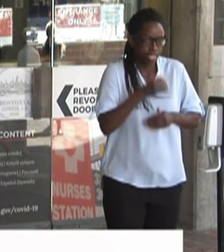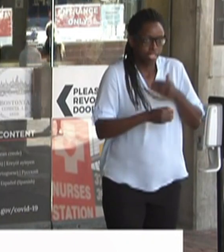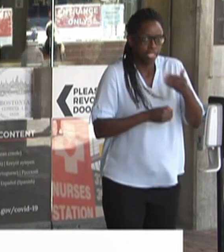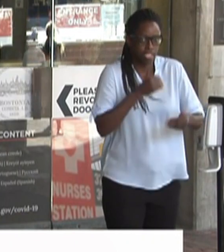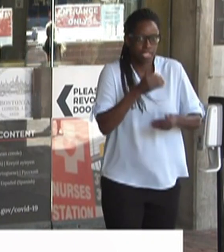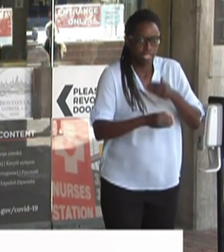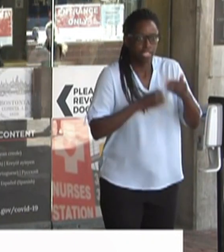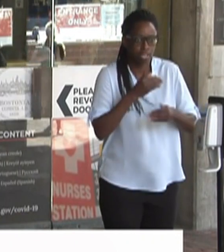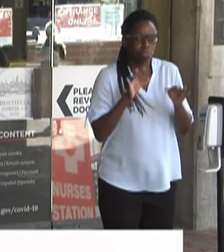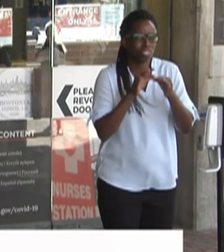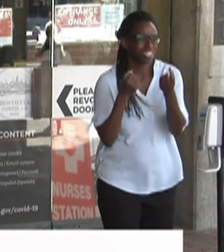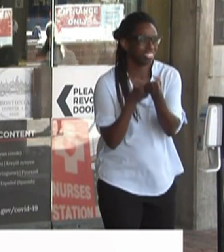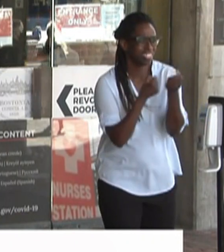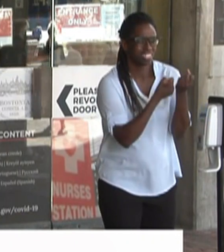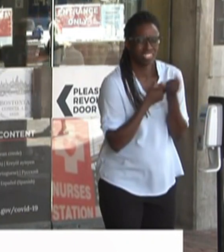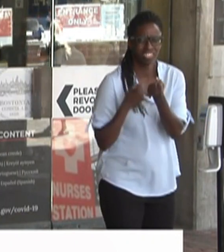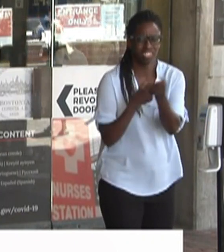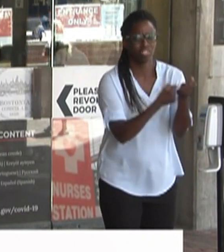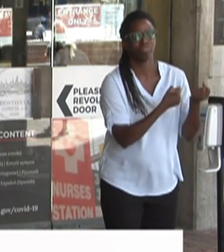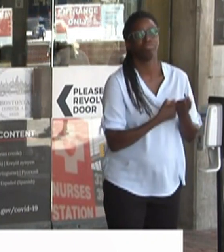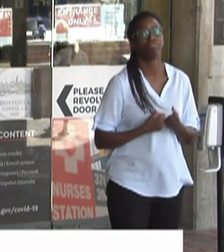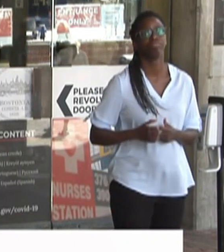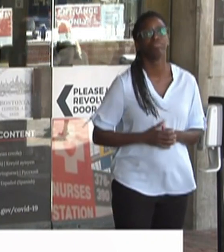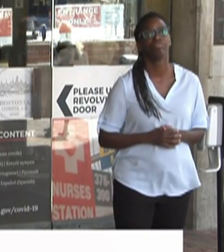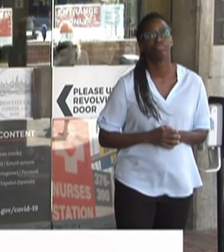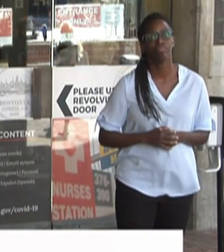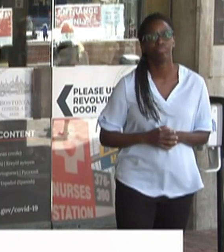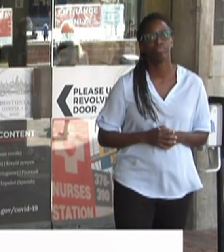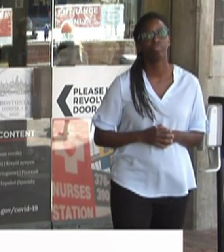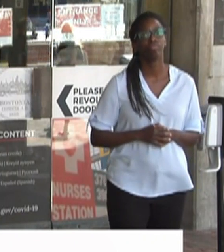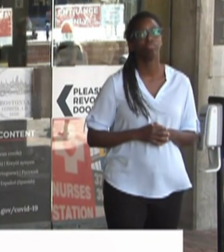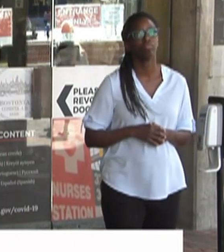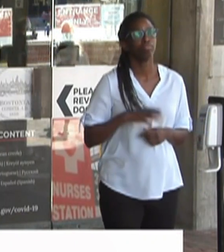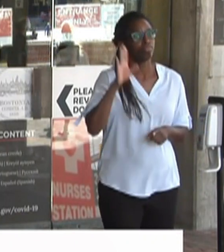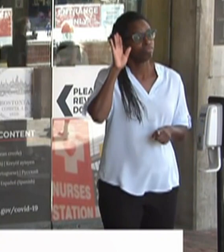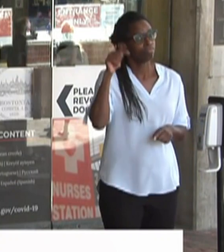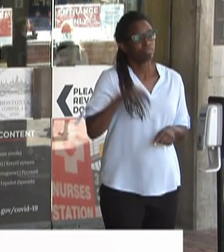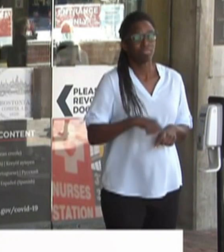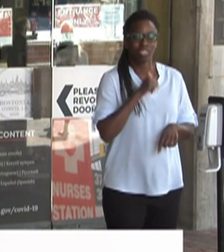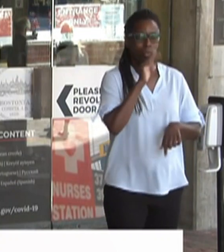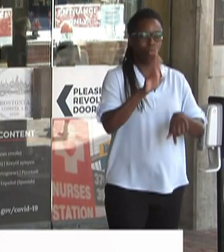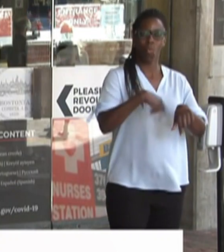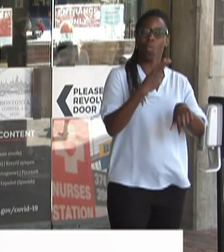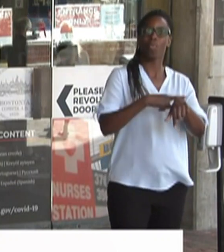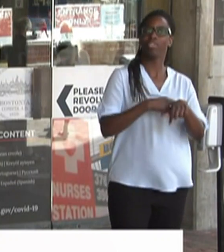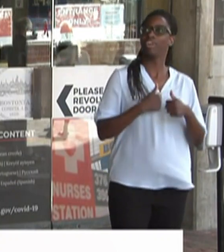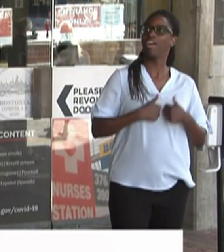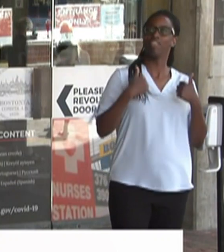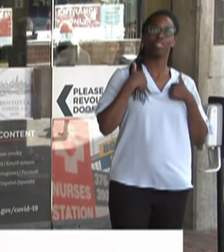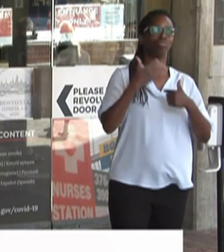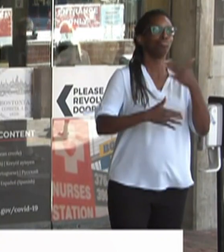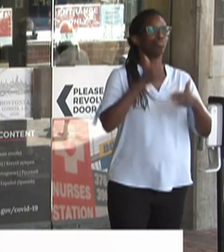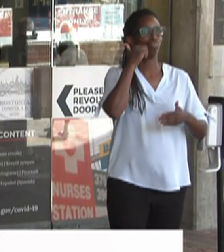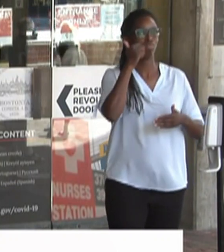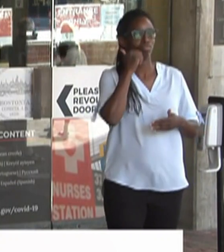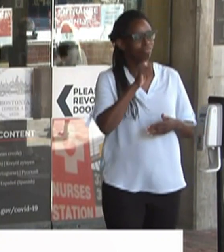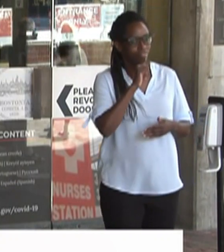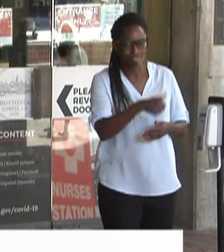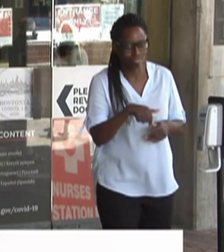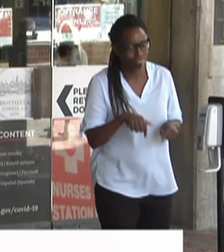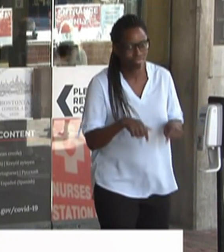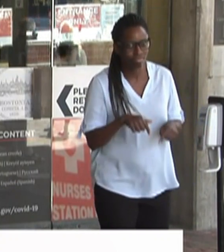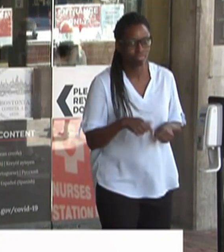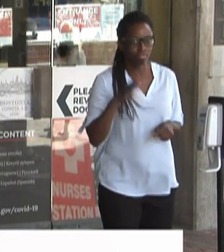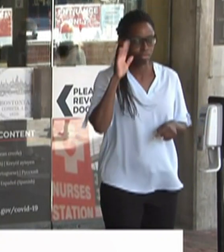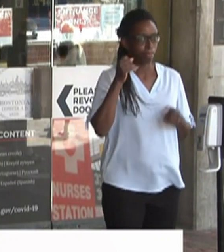normal times. The tendencies for conflict will not serve us well in every single situation right now. I ask everyone